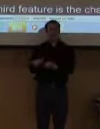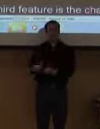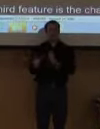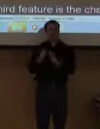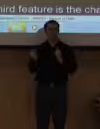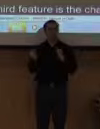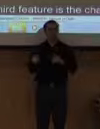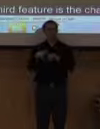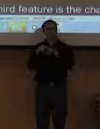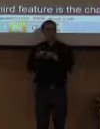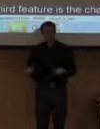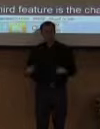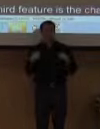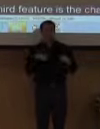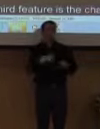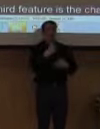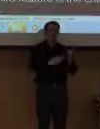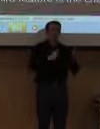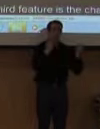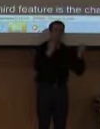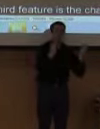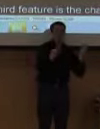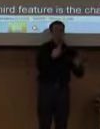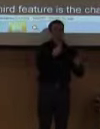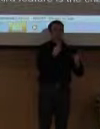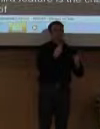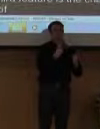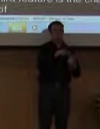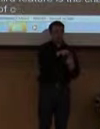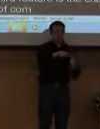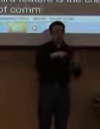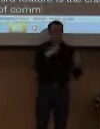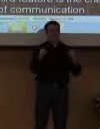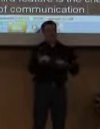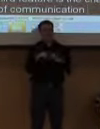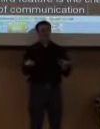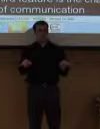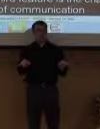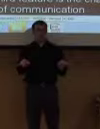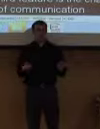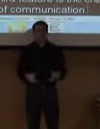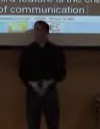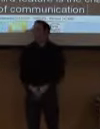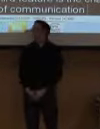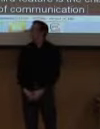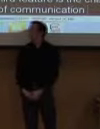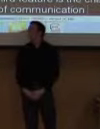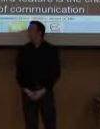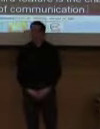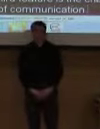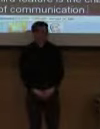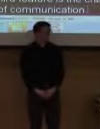occur simultaneously while both signing and or voice is occurring in the Hangout too.